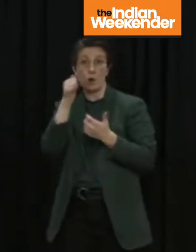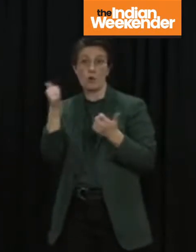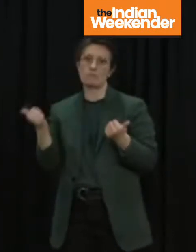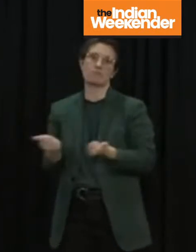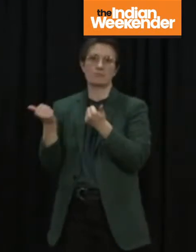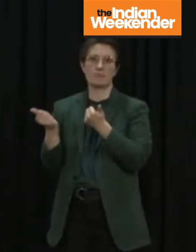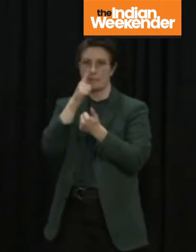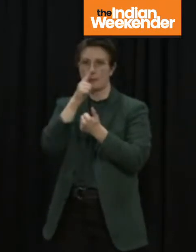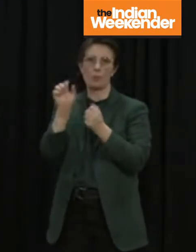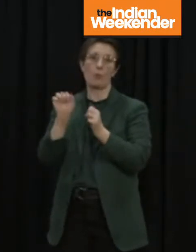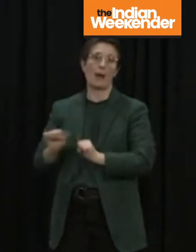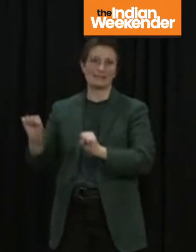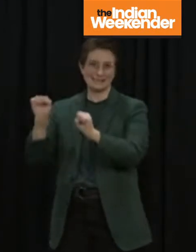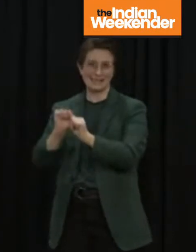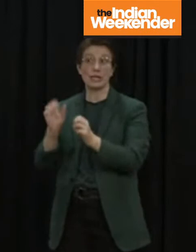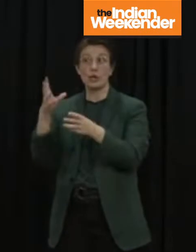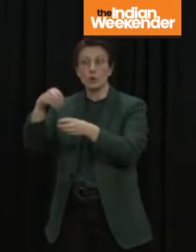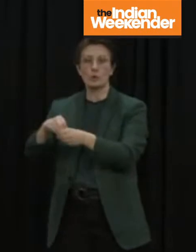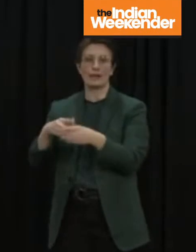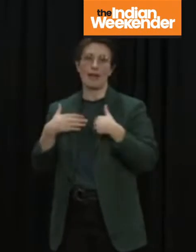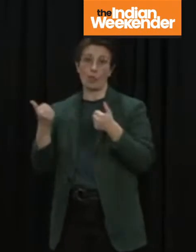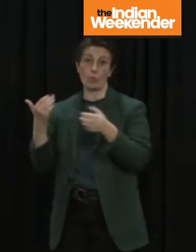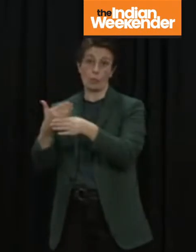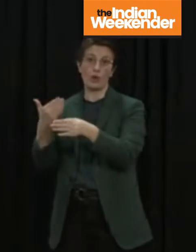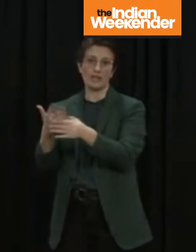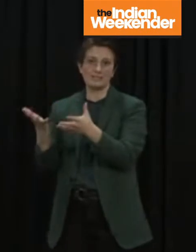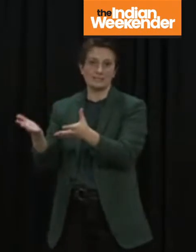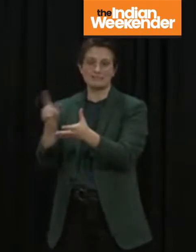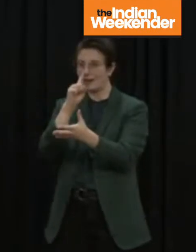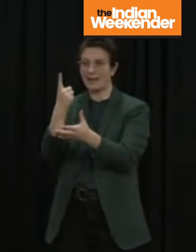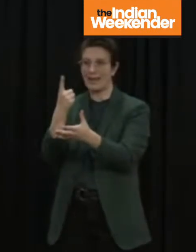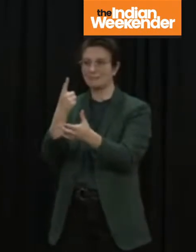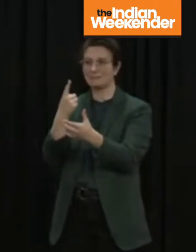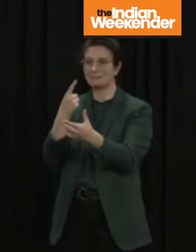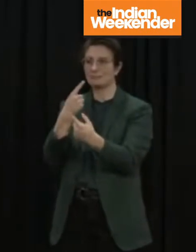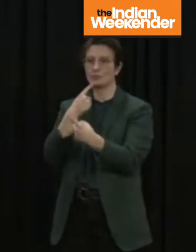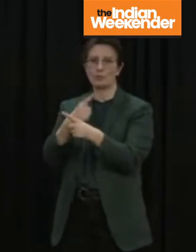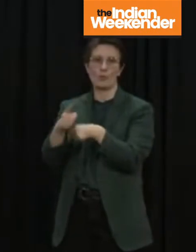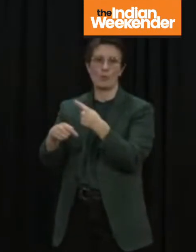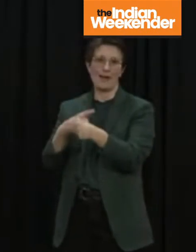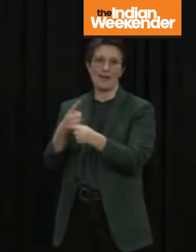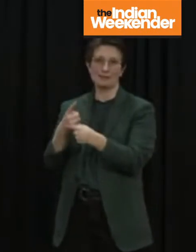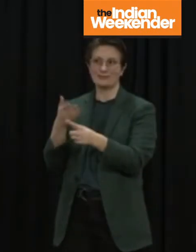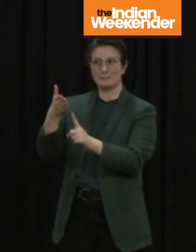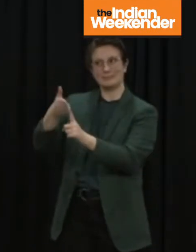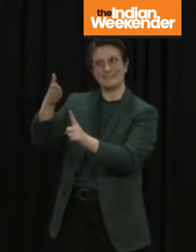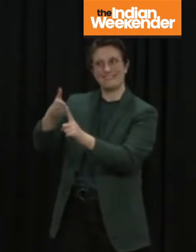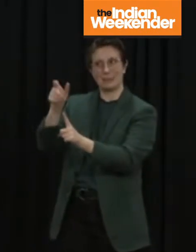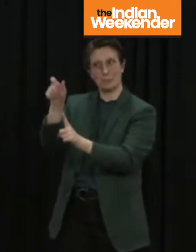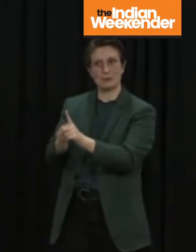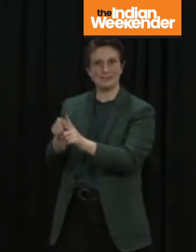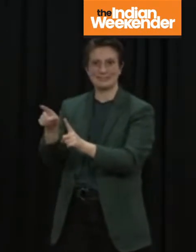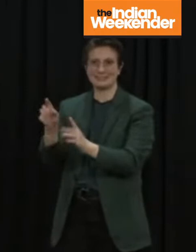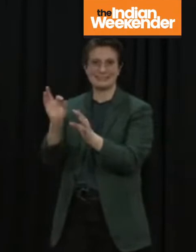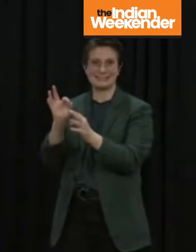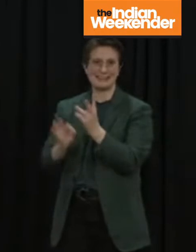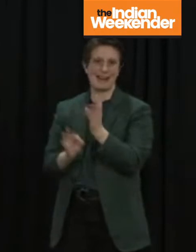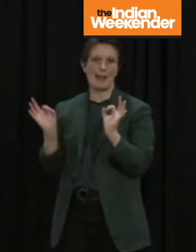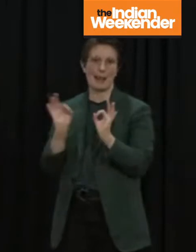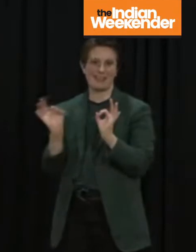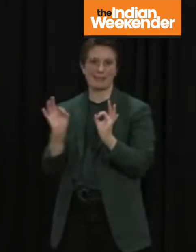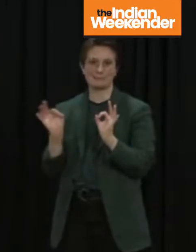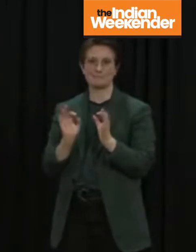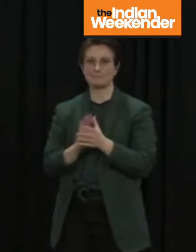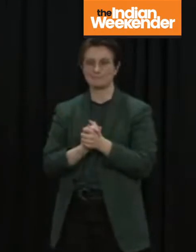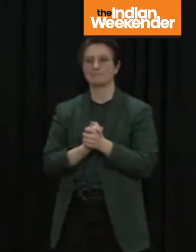we need them in our health workforce. So I'm looking closely at it, but I can't comment on specific individual cases because I don't have the details of those. Right, I'll now hand over